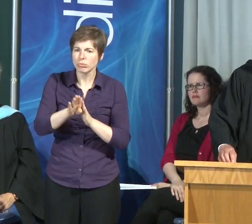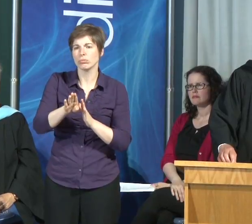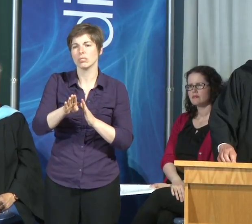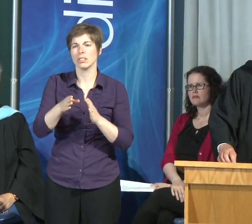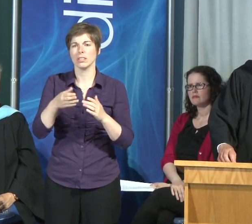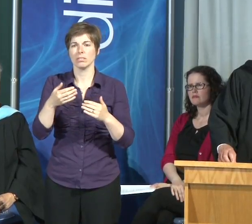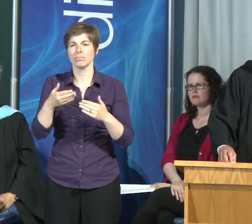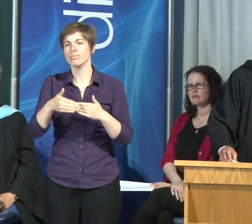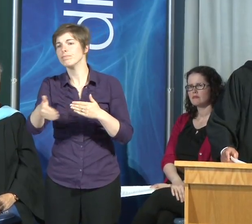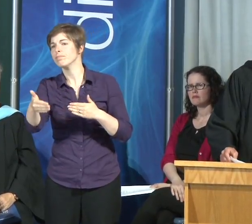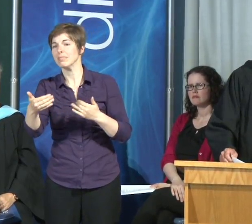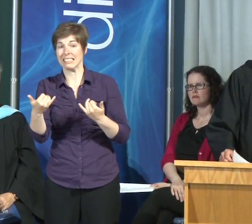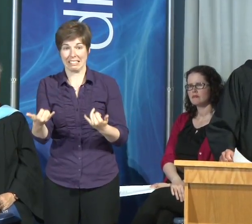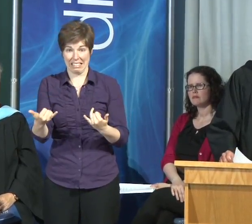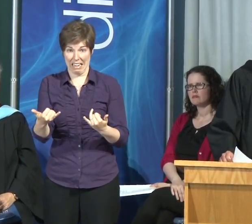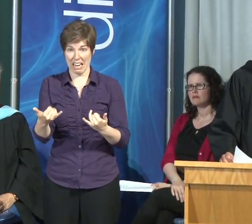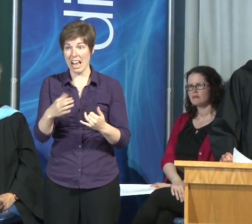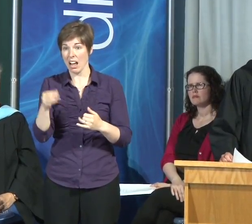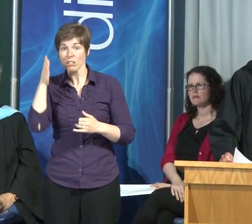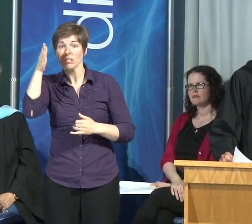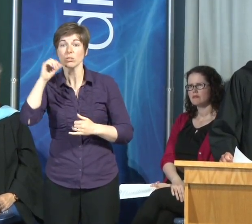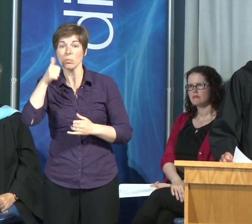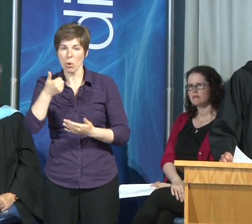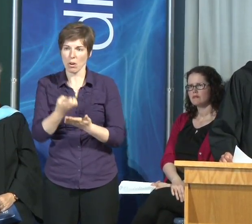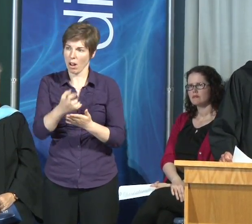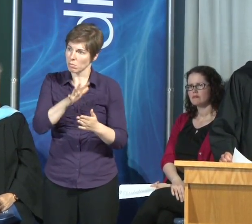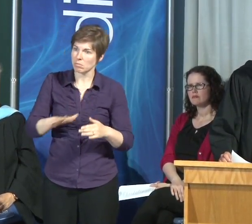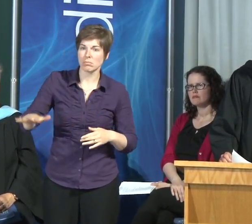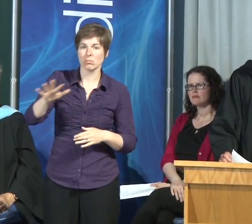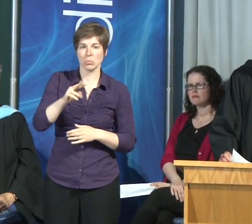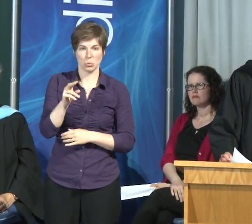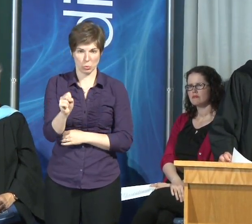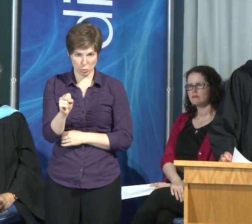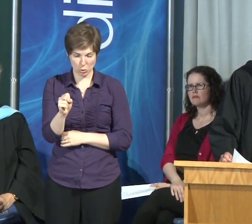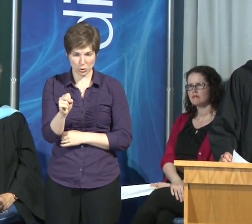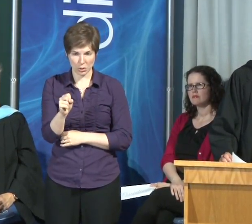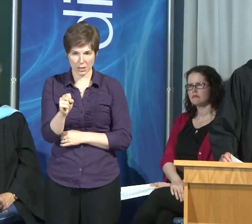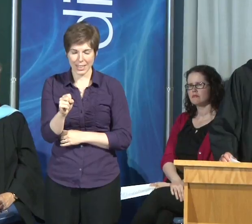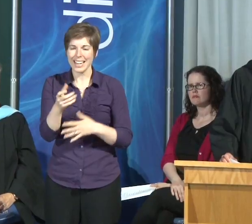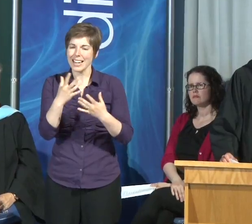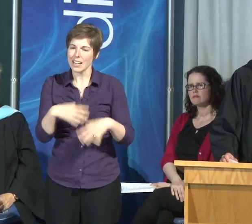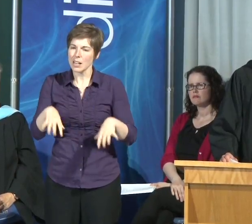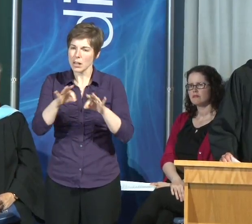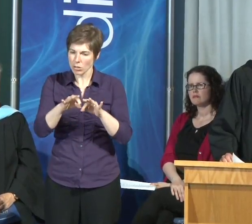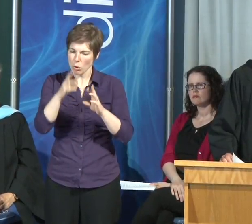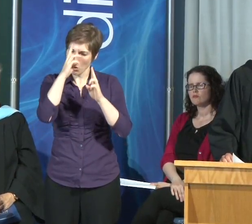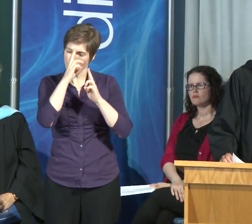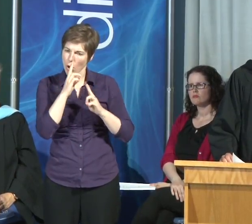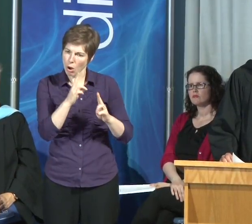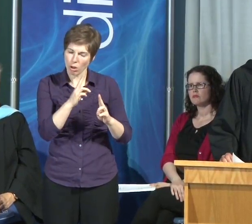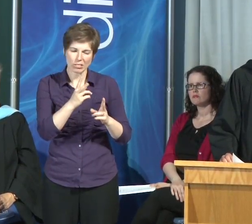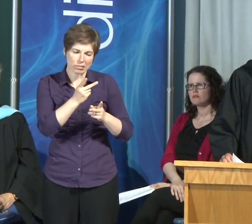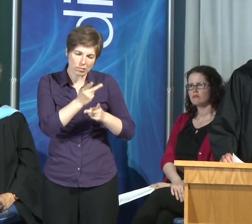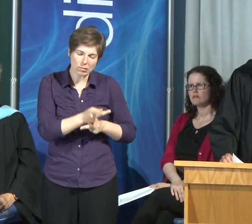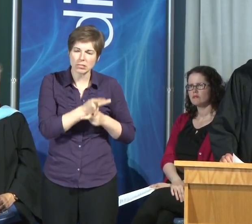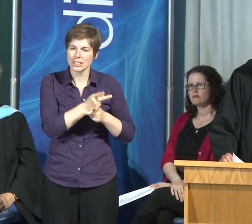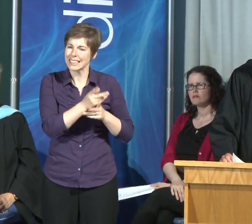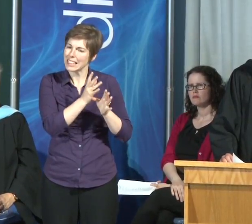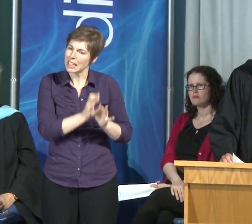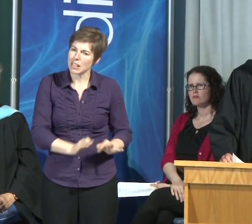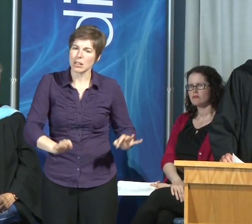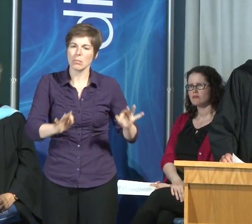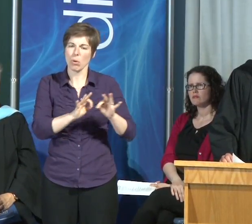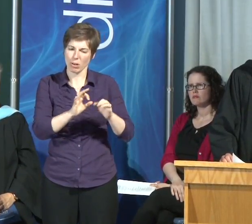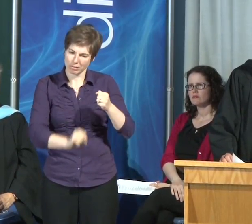today and tomorrow, please never forget about the importance of honoring and nurturing the most important pillar